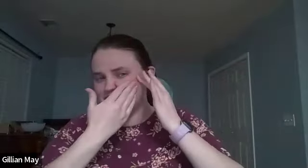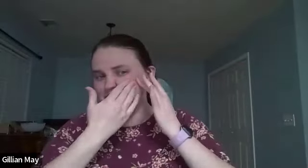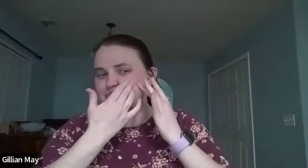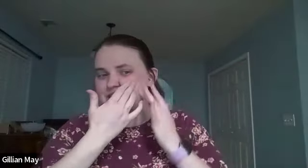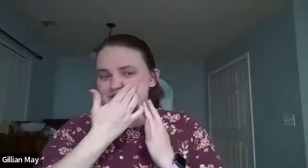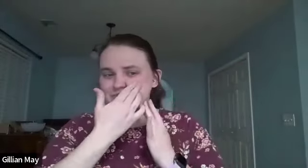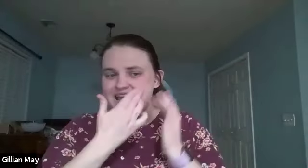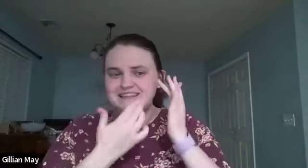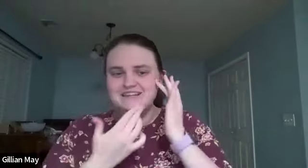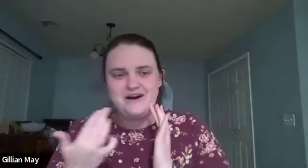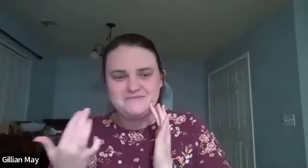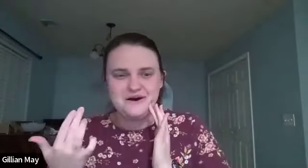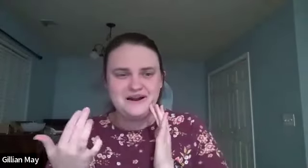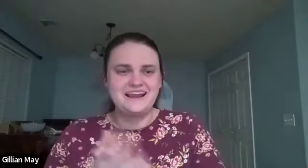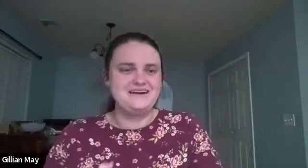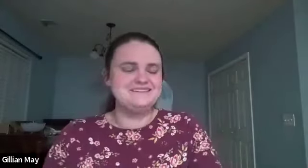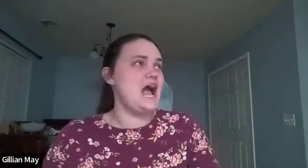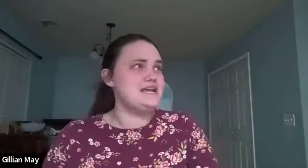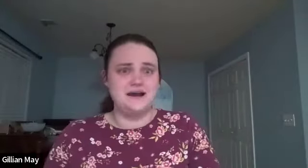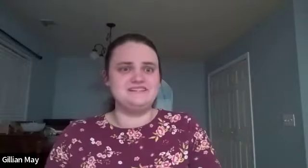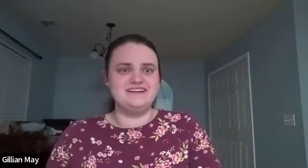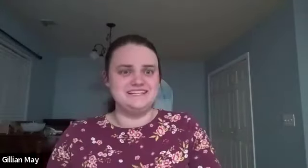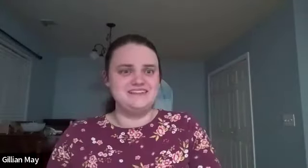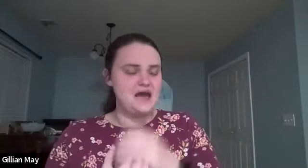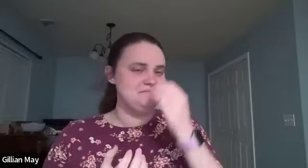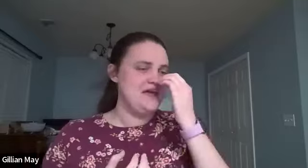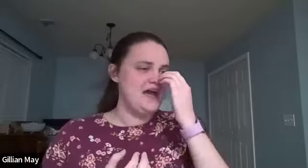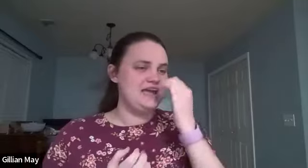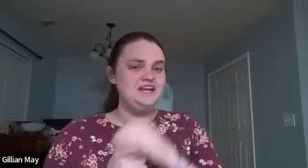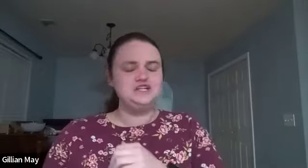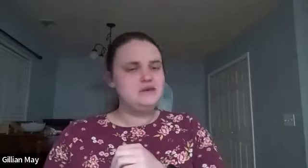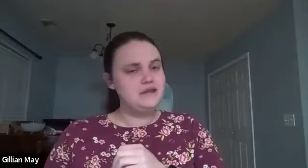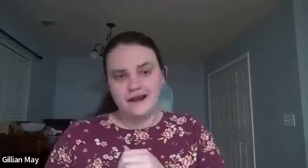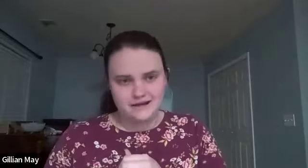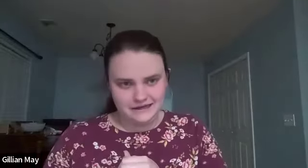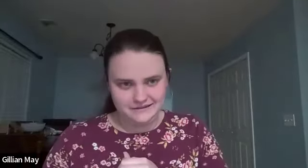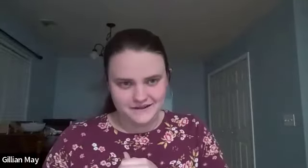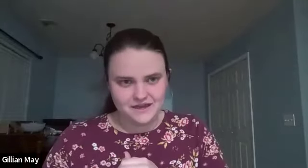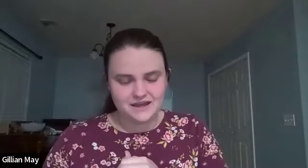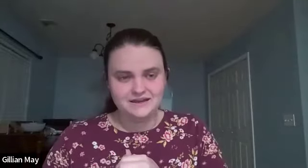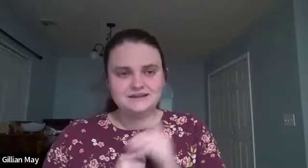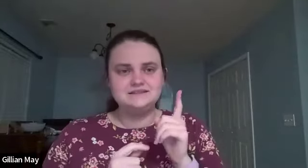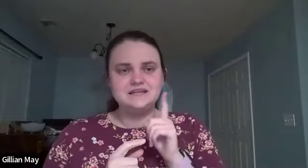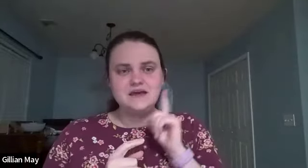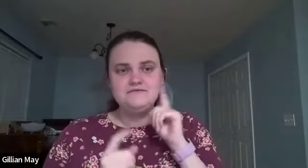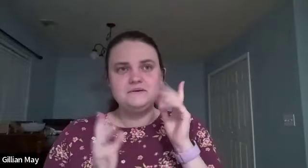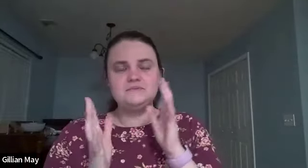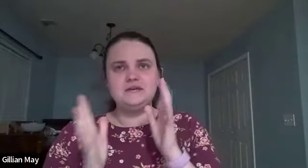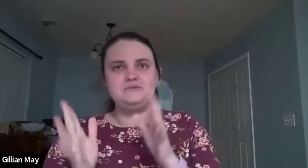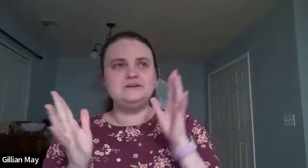a big red long mark. And I was like, I cannot believe I did that. And you can't hide anything like that. Deaf people and